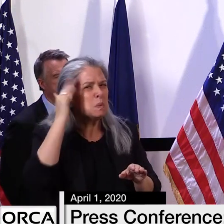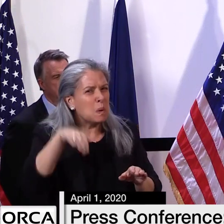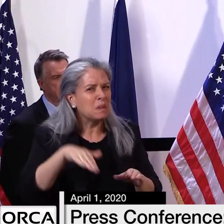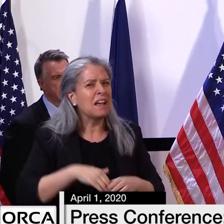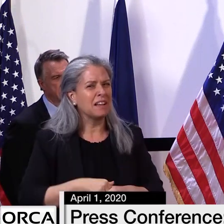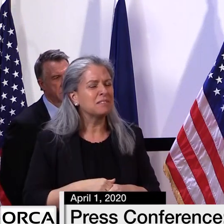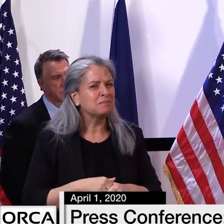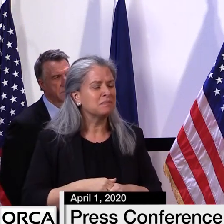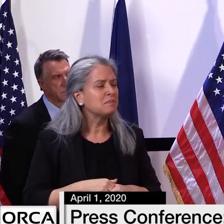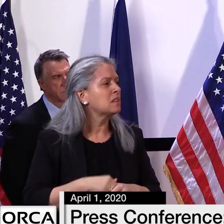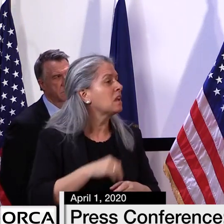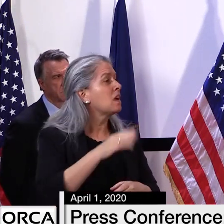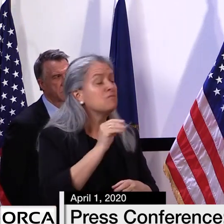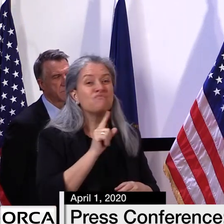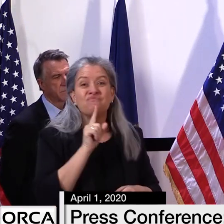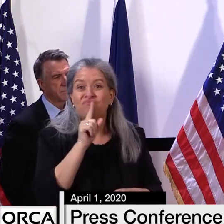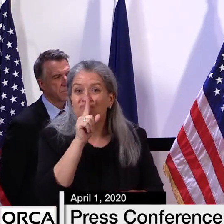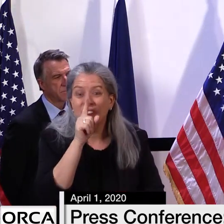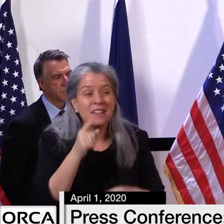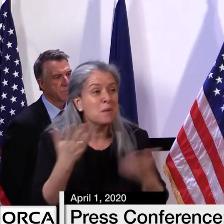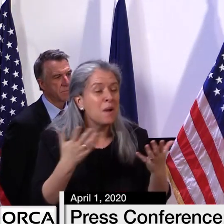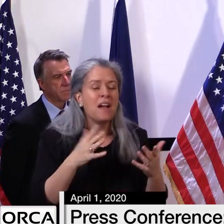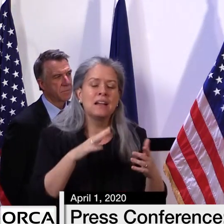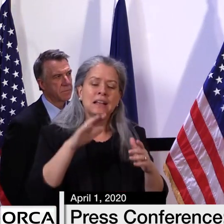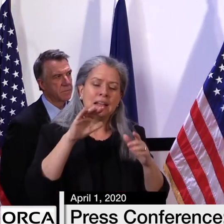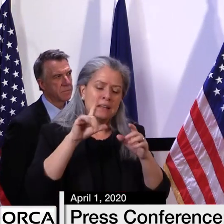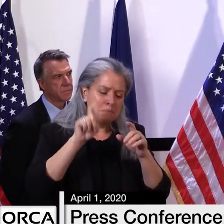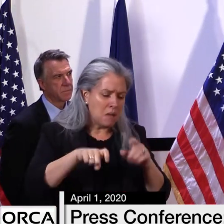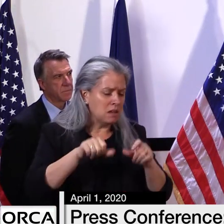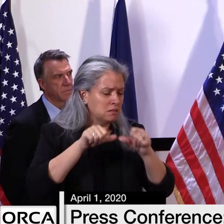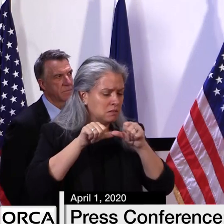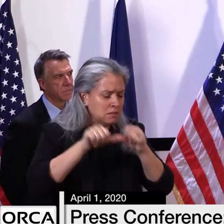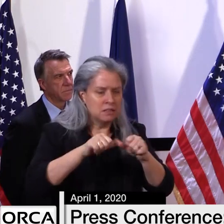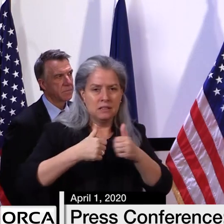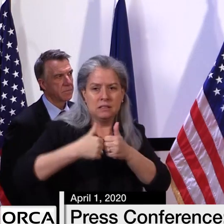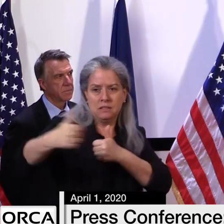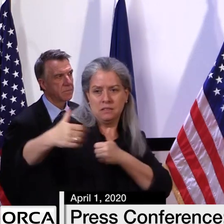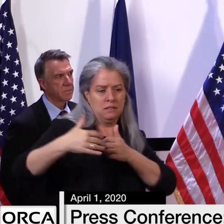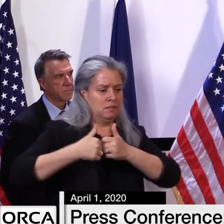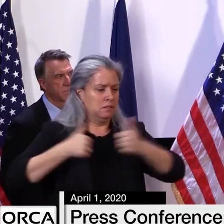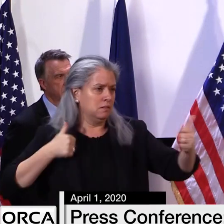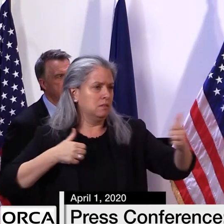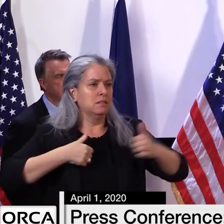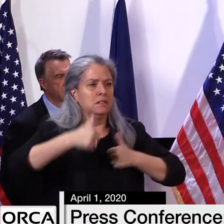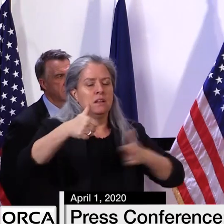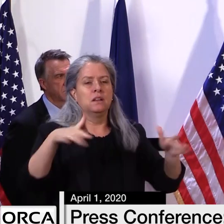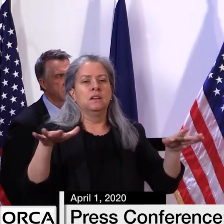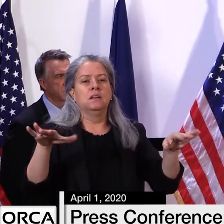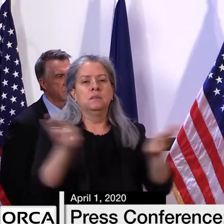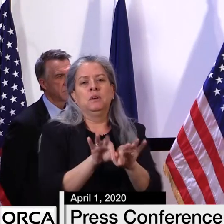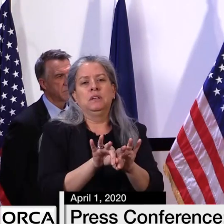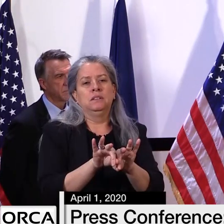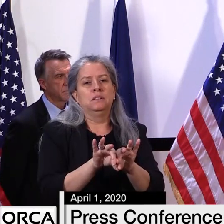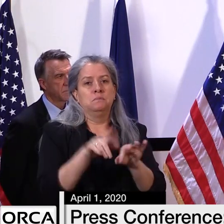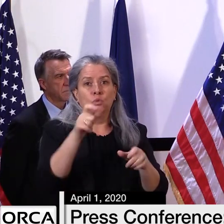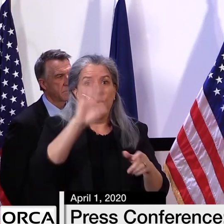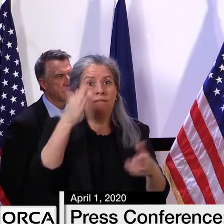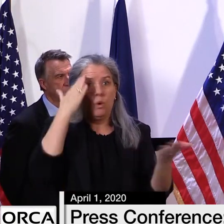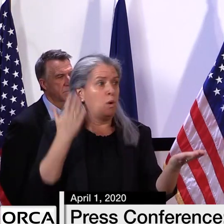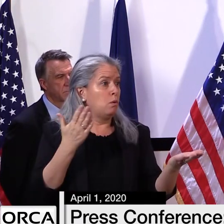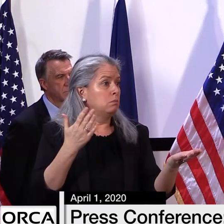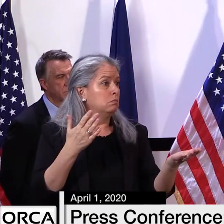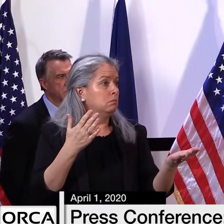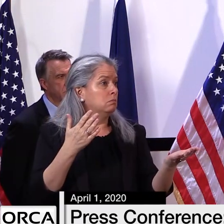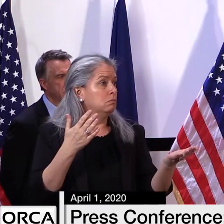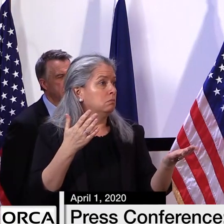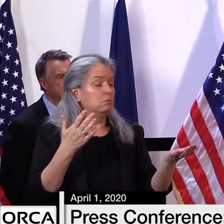important message is that social distancing is really now more important than ever. Because if